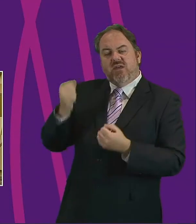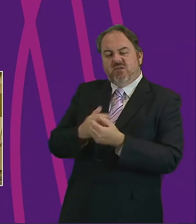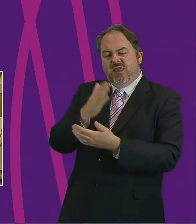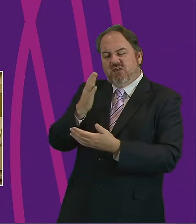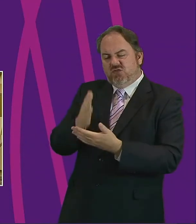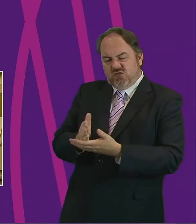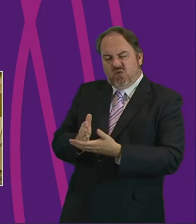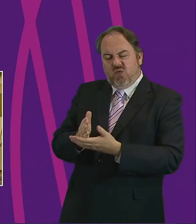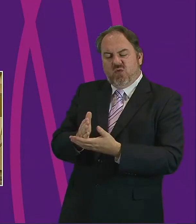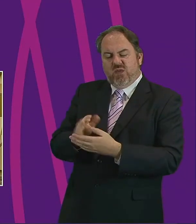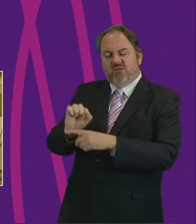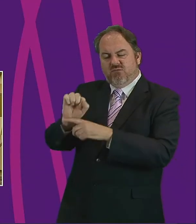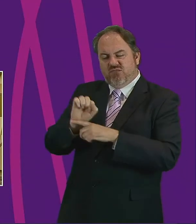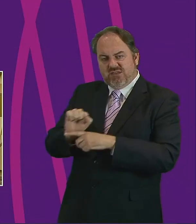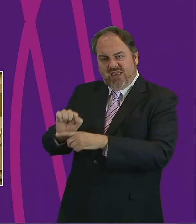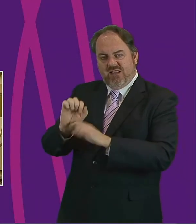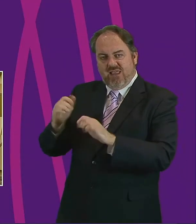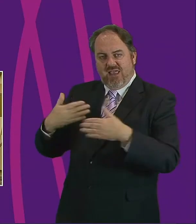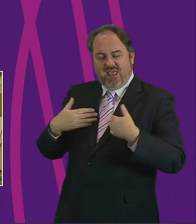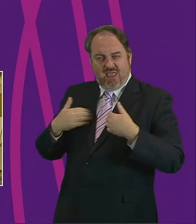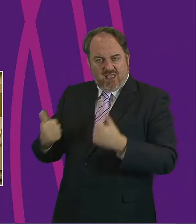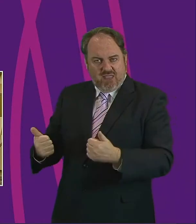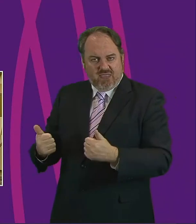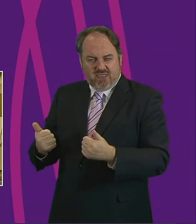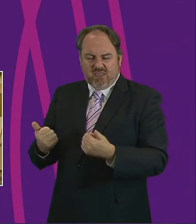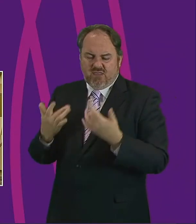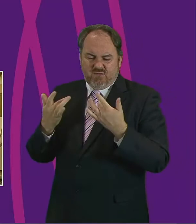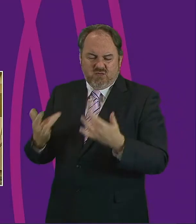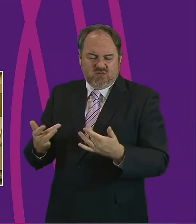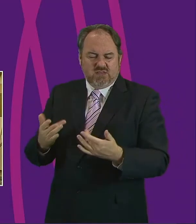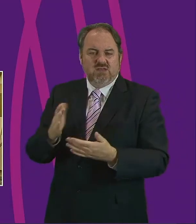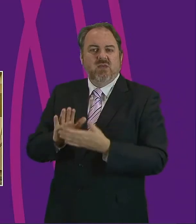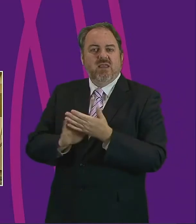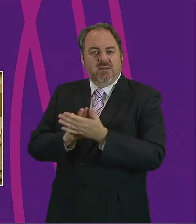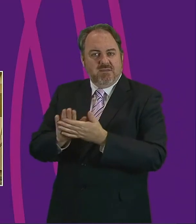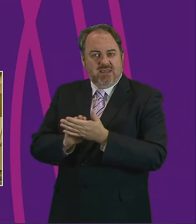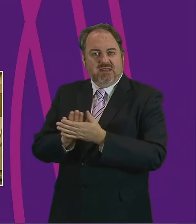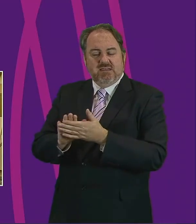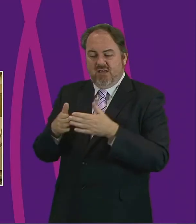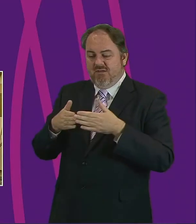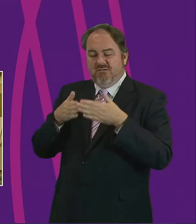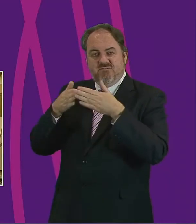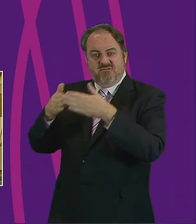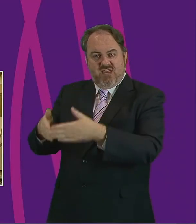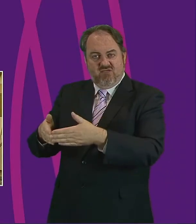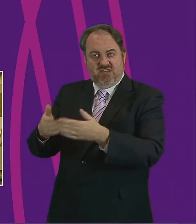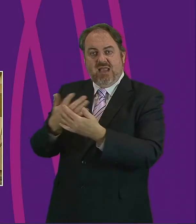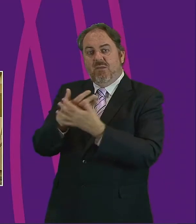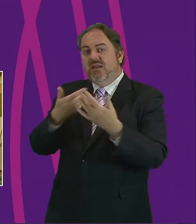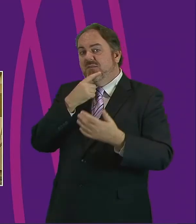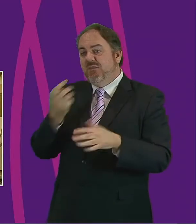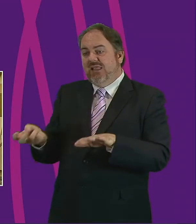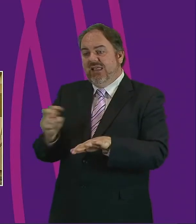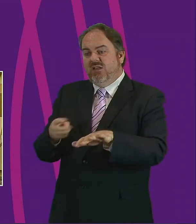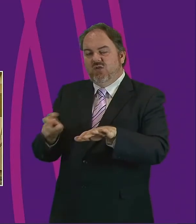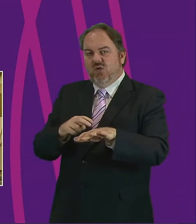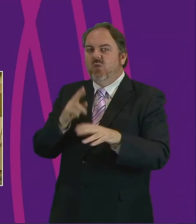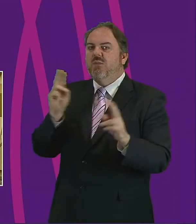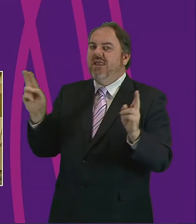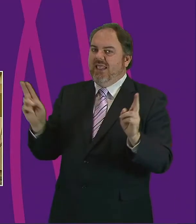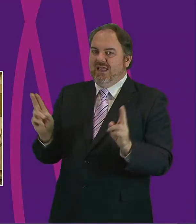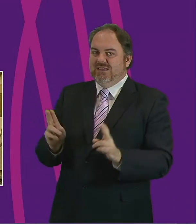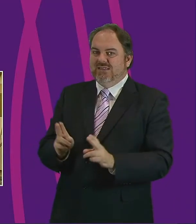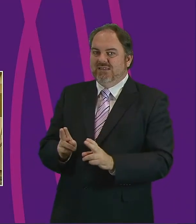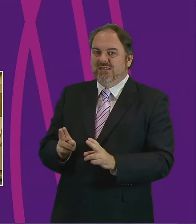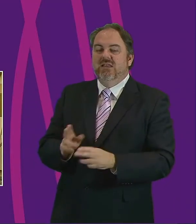There are practical considerations about how to do that safely, which means that capacity will be reduced by the measures that have to be put in place, but that must be managed to